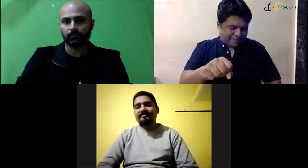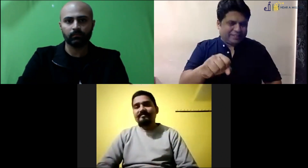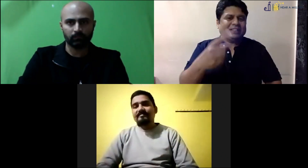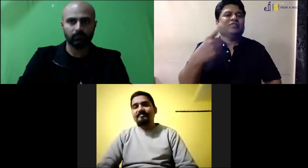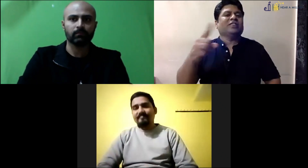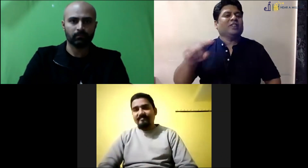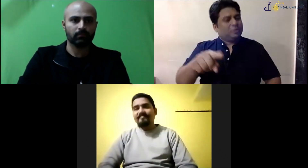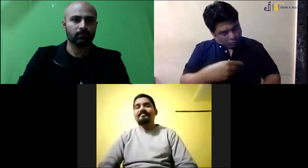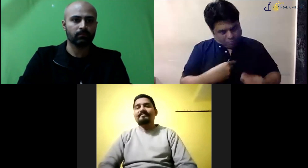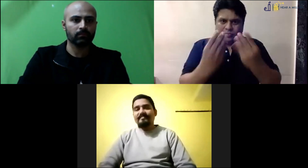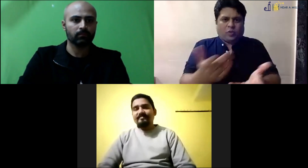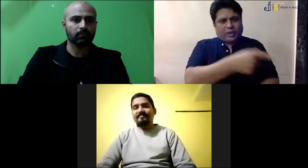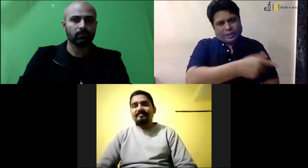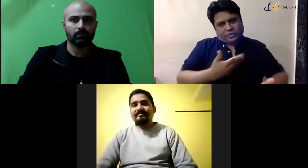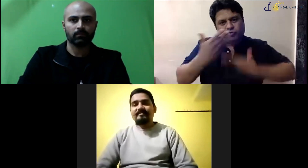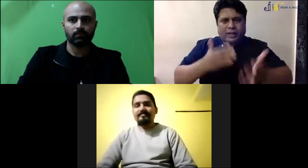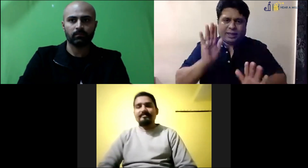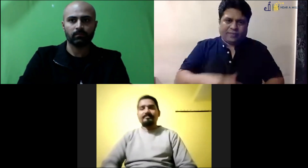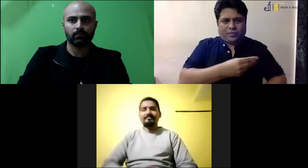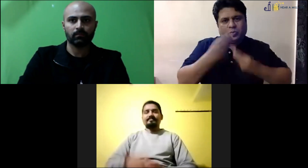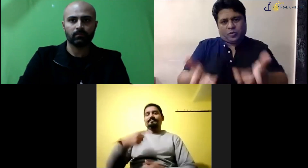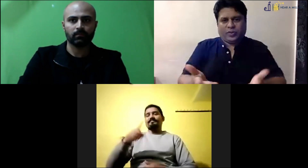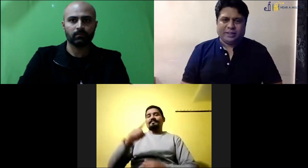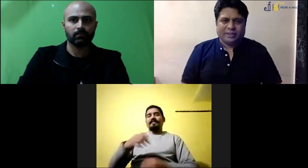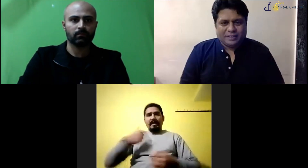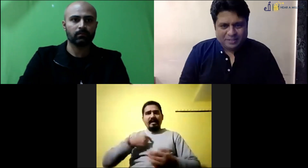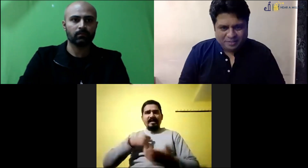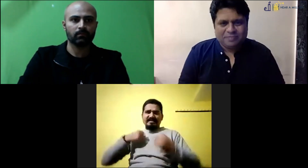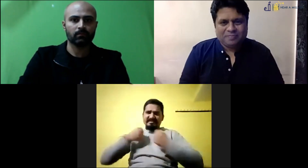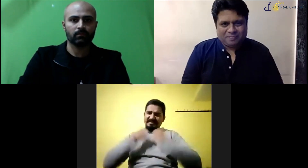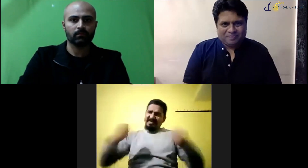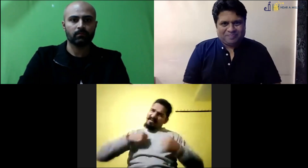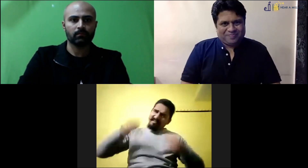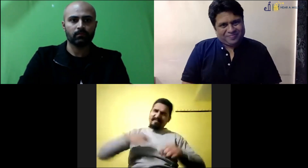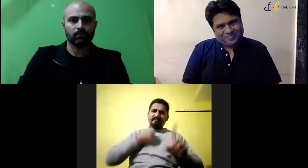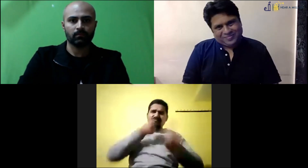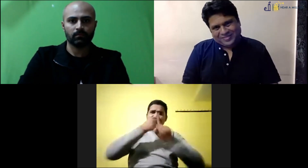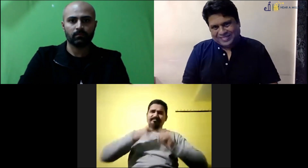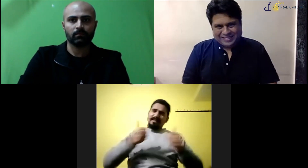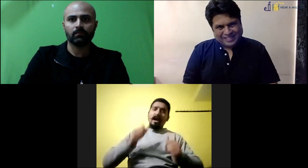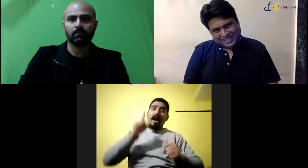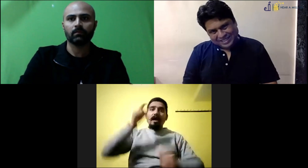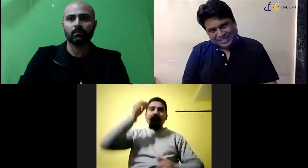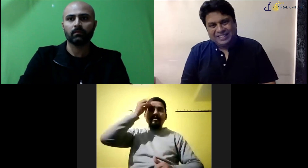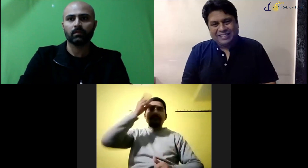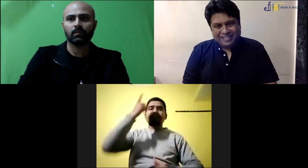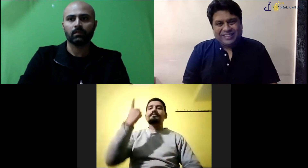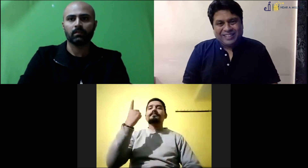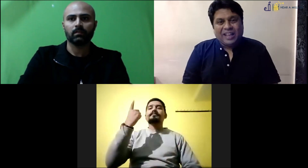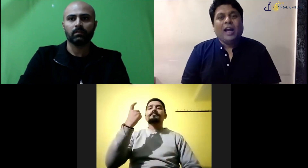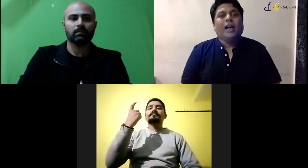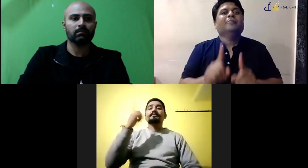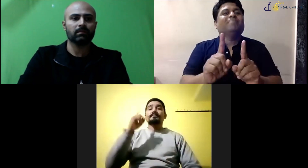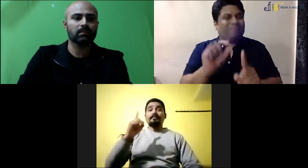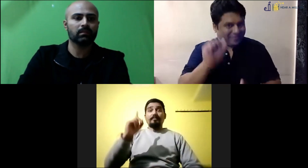interested in law and advocacy, more than welcome to be a part of that. So we do provide training over there. All right, I can